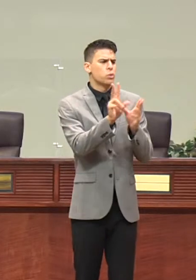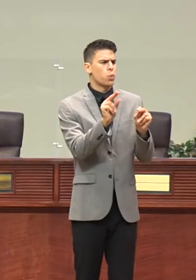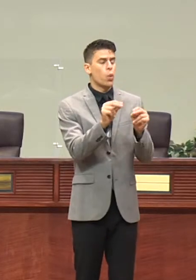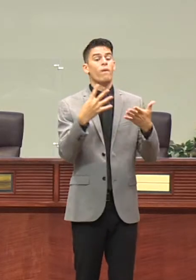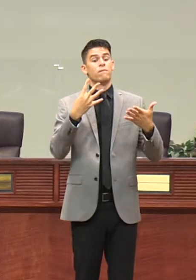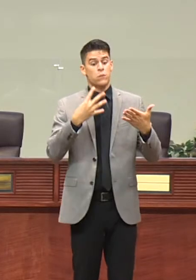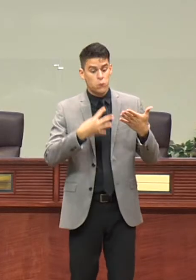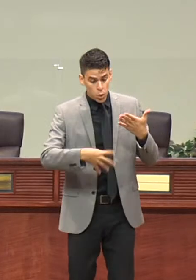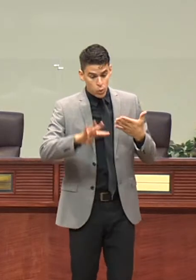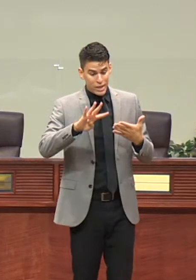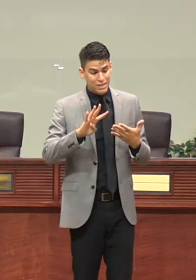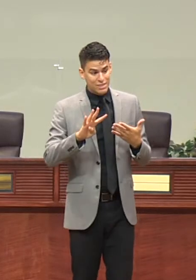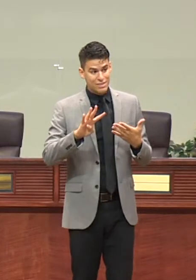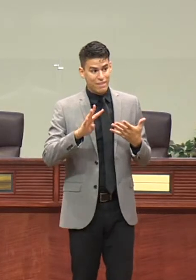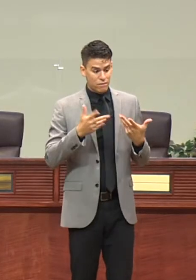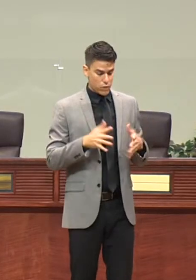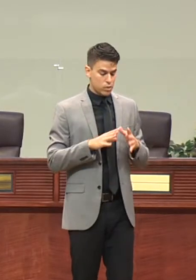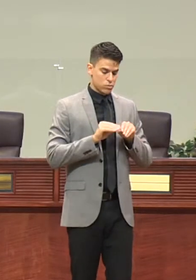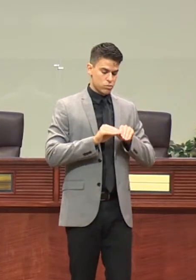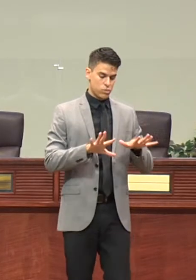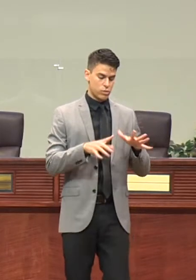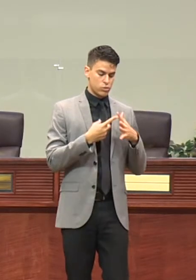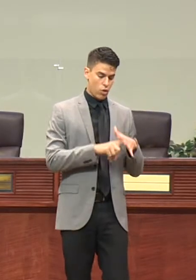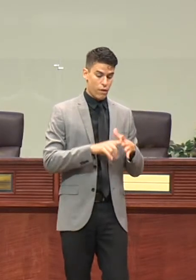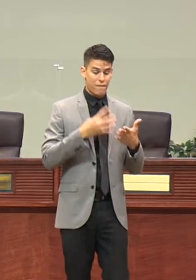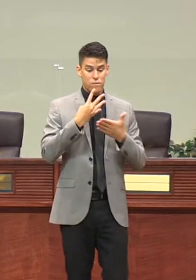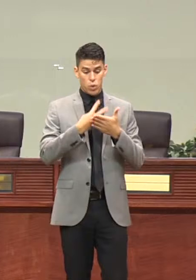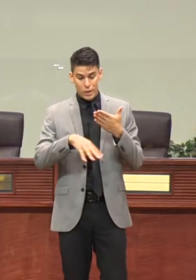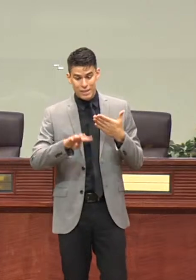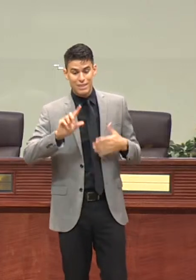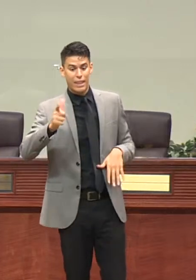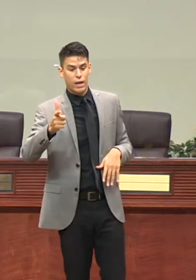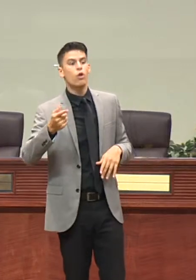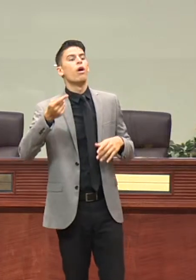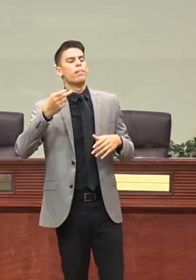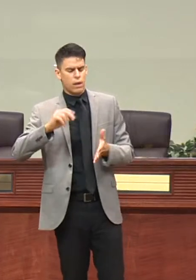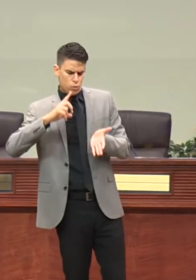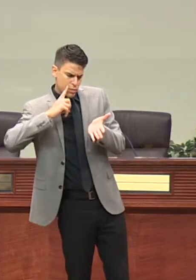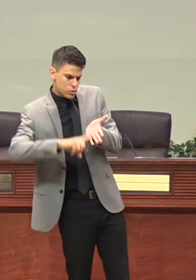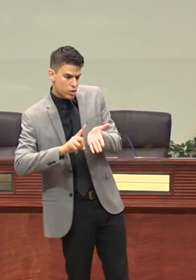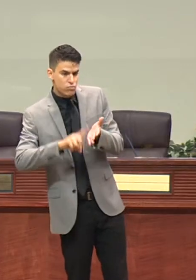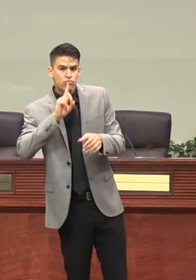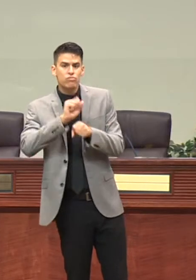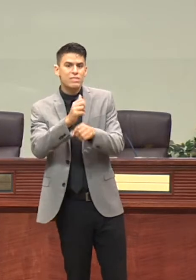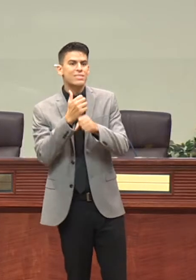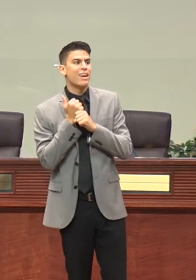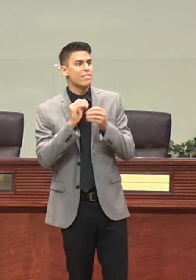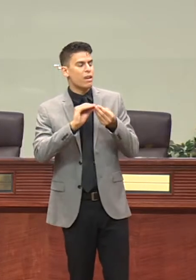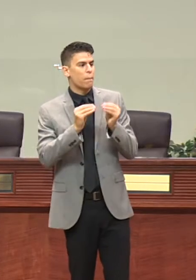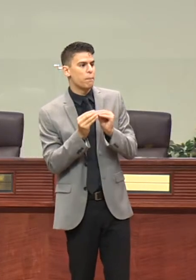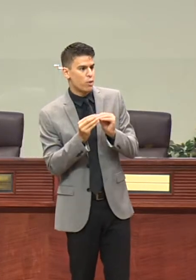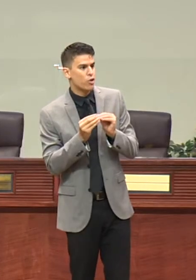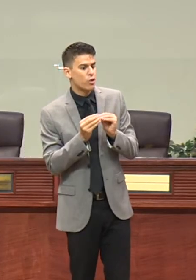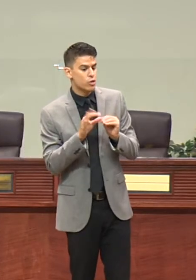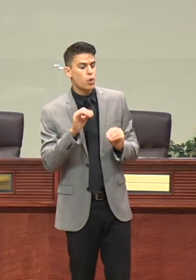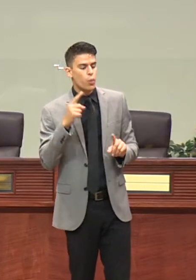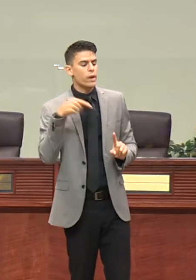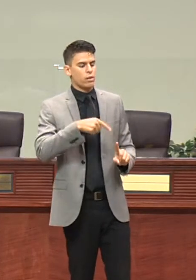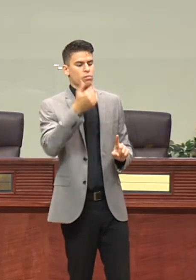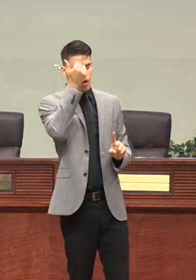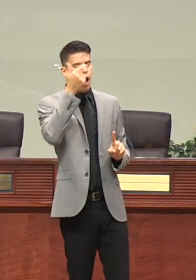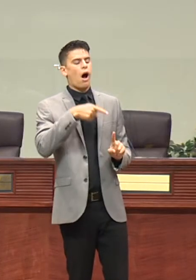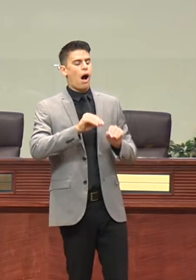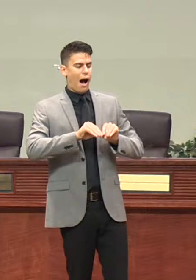After we see the last case. So we wait for a complete cycle of non-cases to close an outbreak. So it